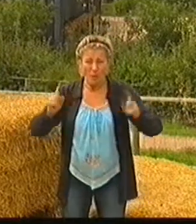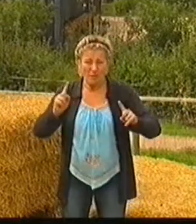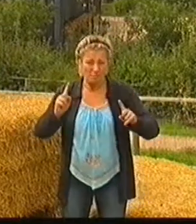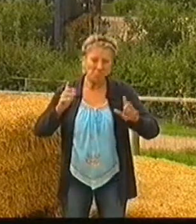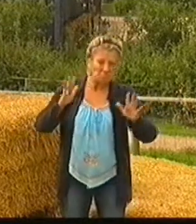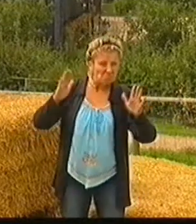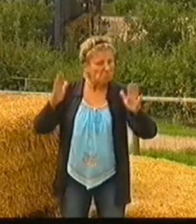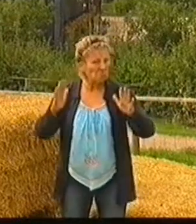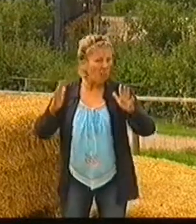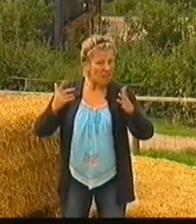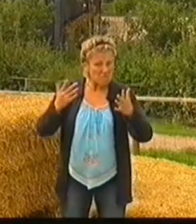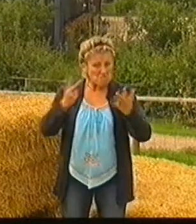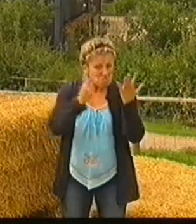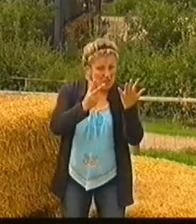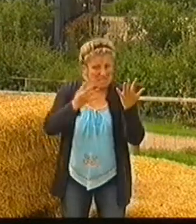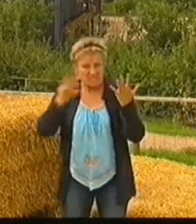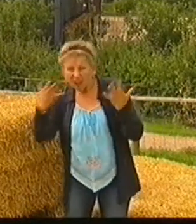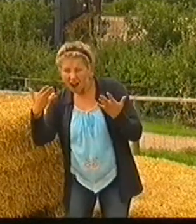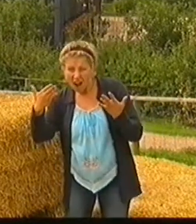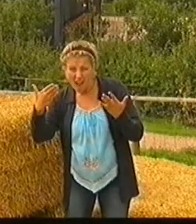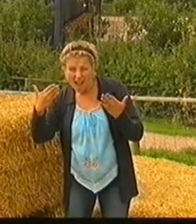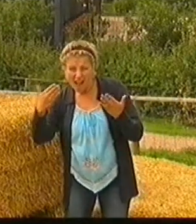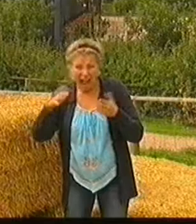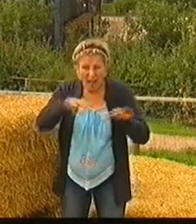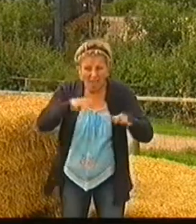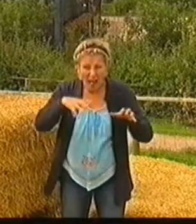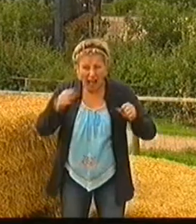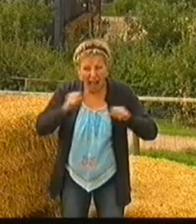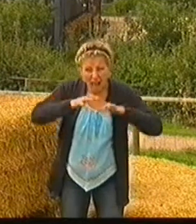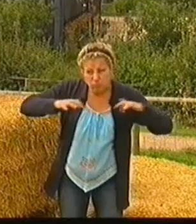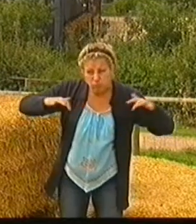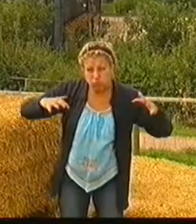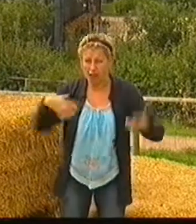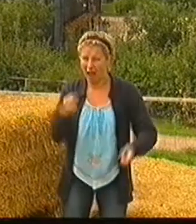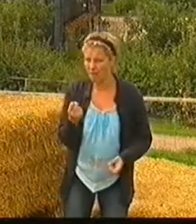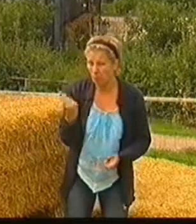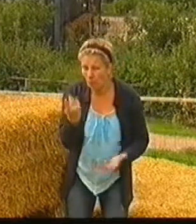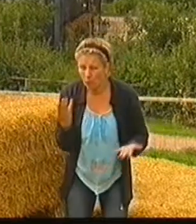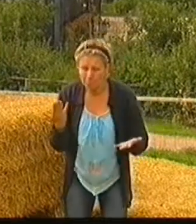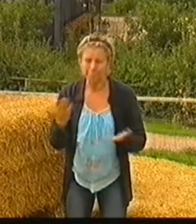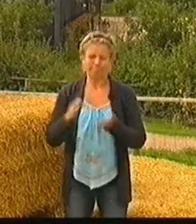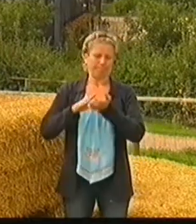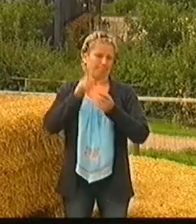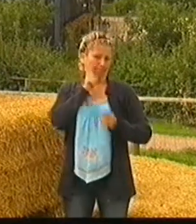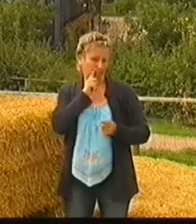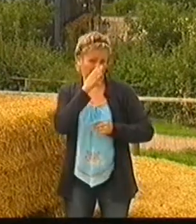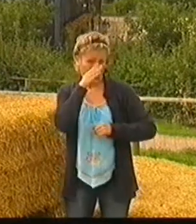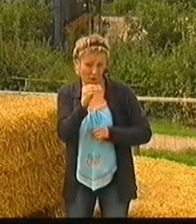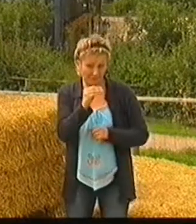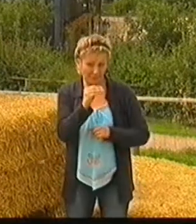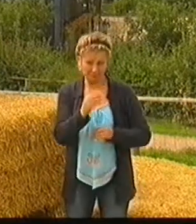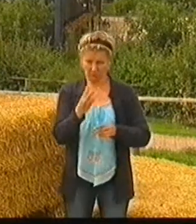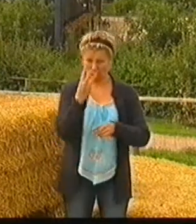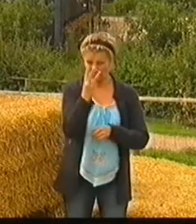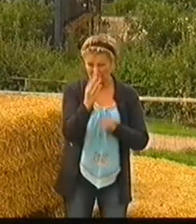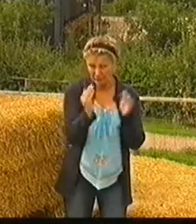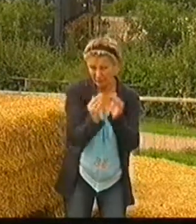earth, and in the middle of it, seated around a huge table, were no less than 29 animals. They were